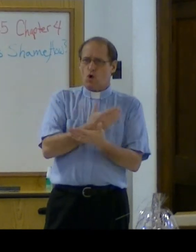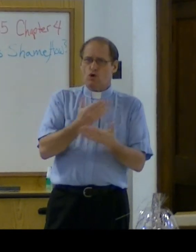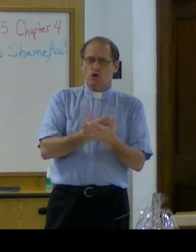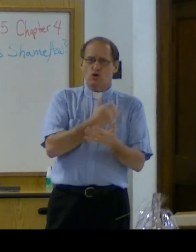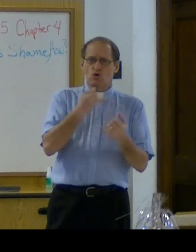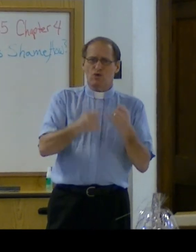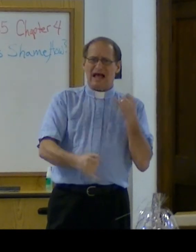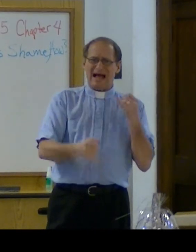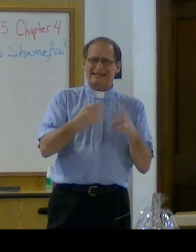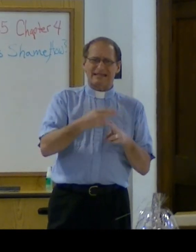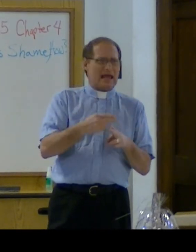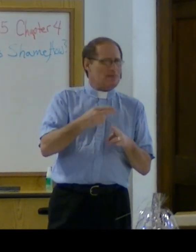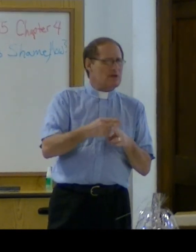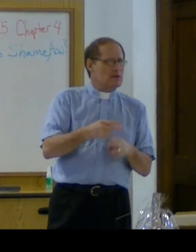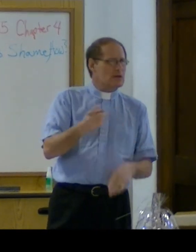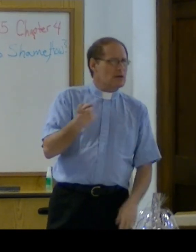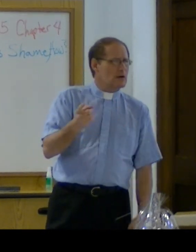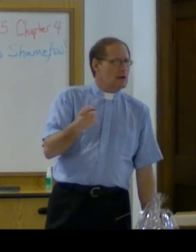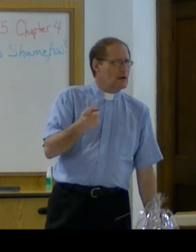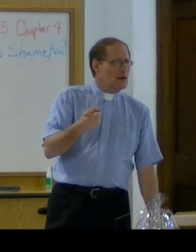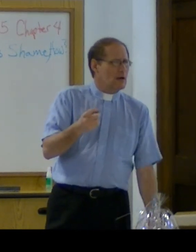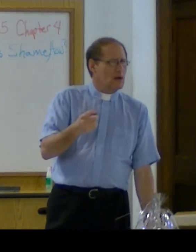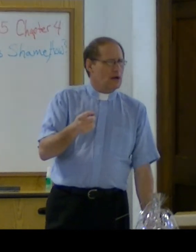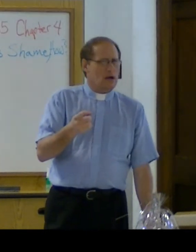Your new last name.